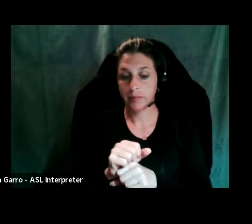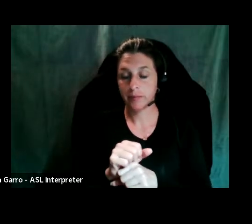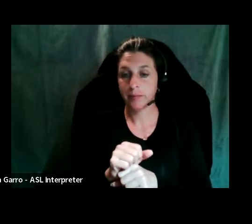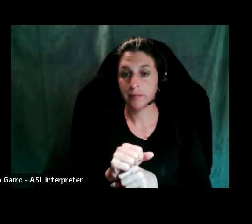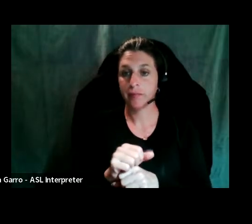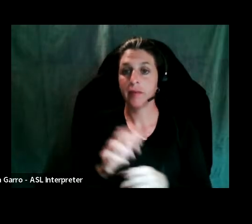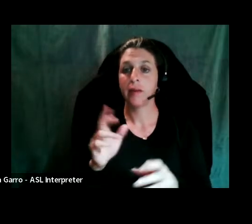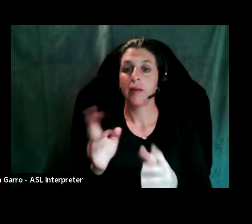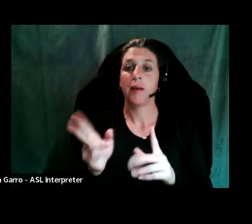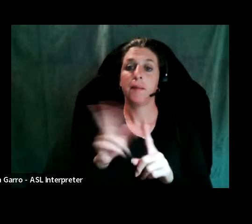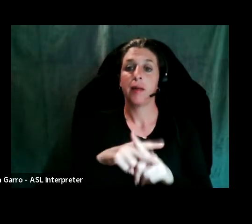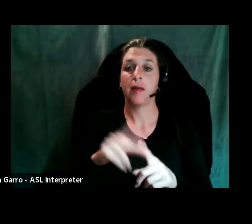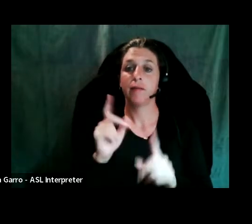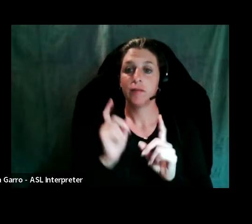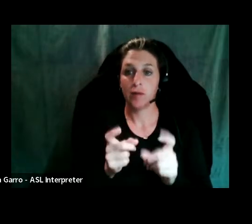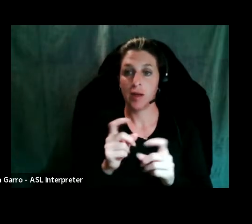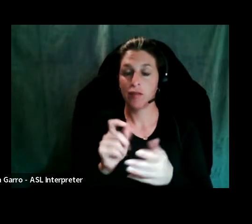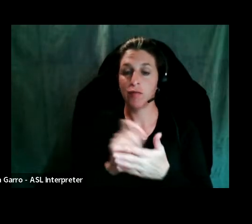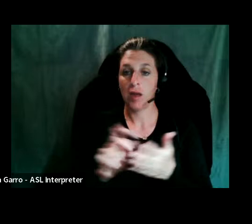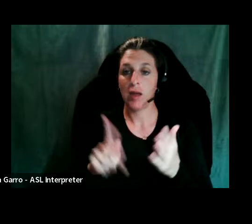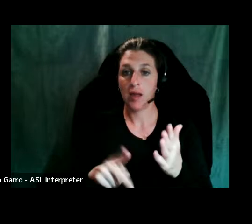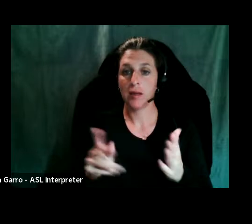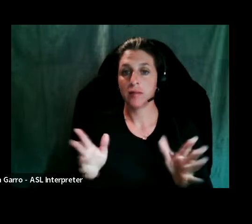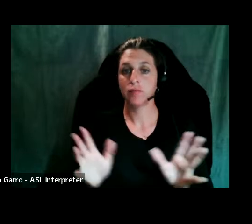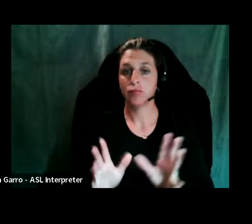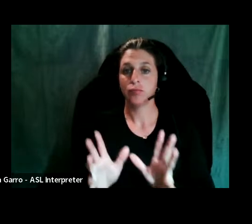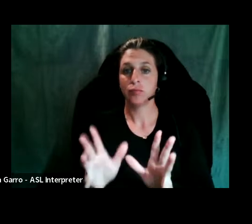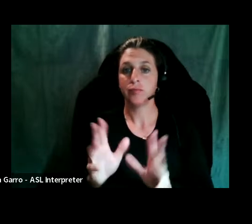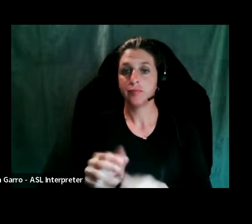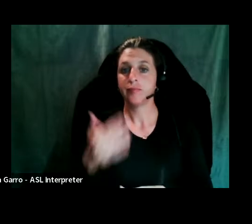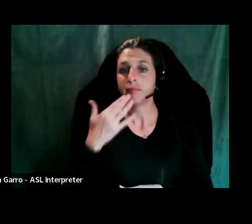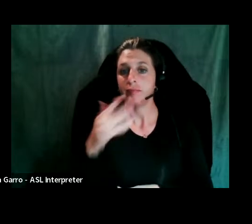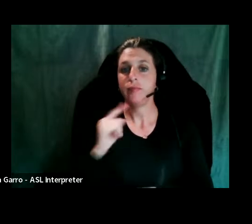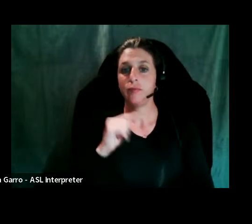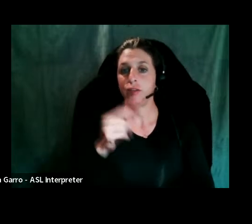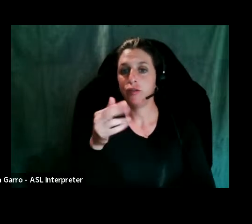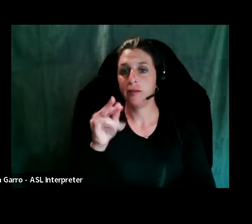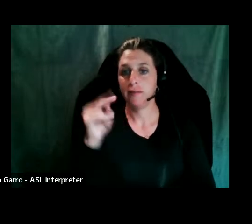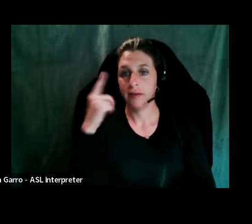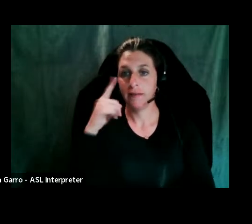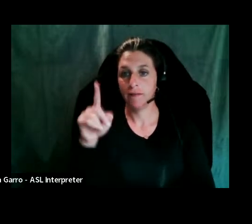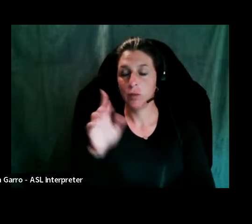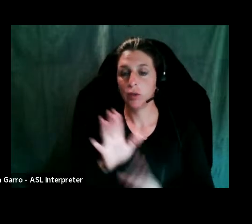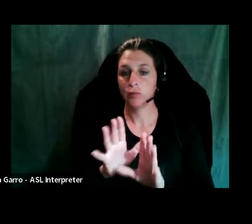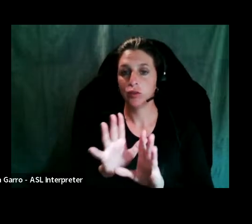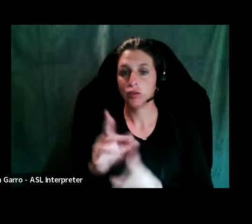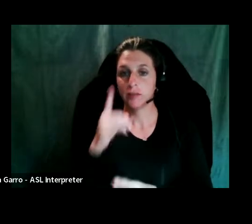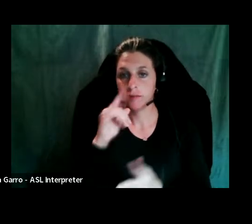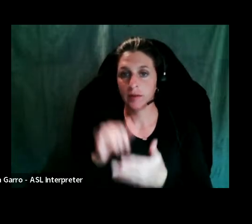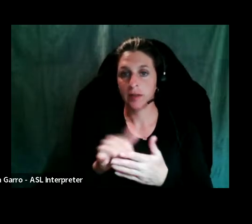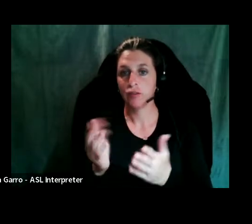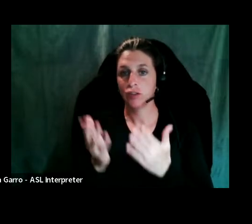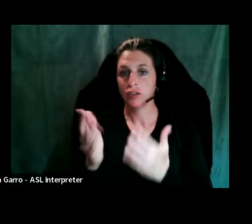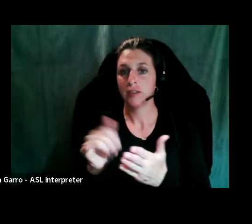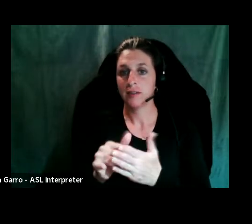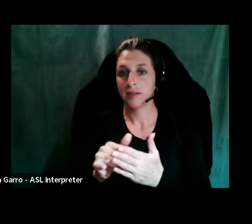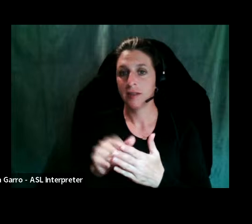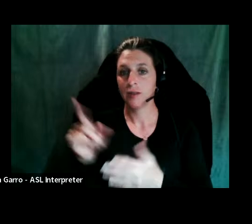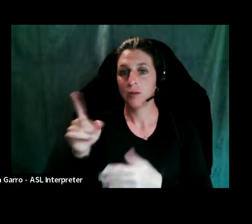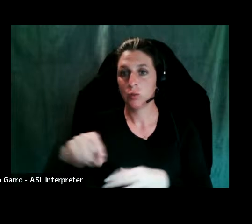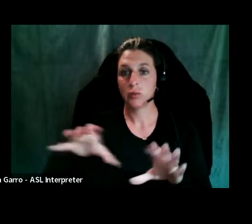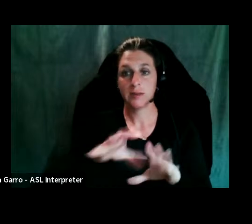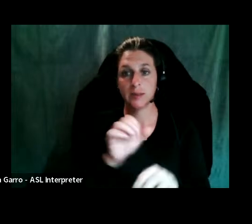writing that up and pushing forward. And thank you for Trustee Griffin for pushing for that or suggesting it. You guys did the